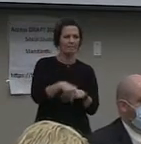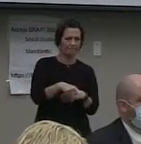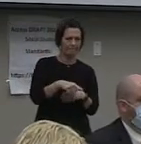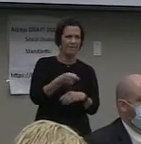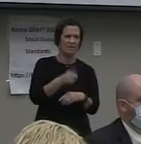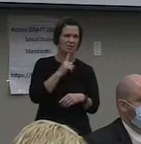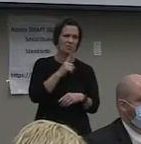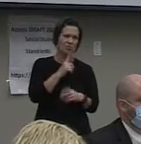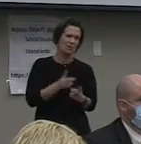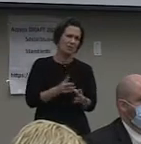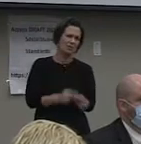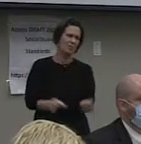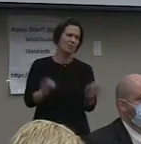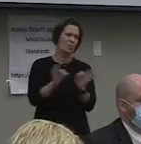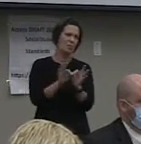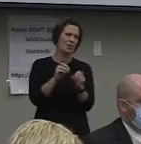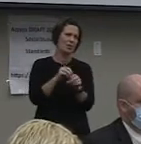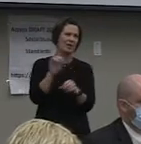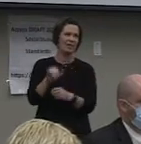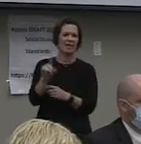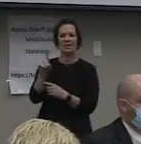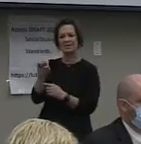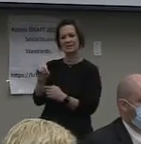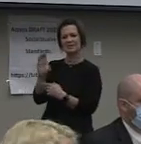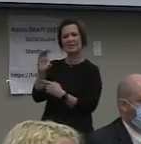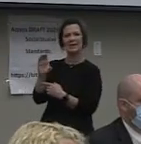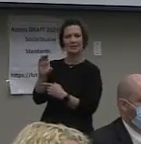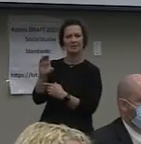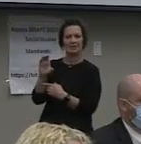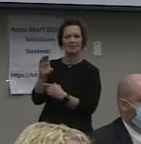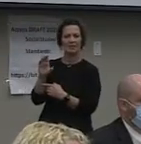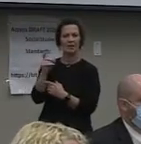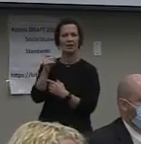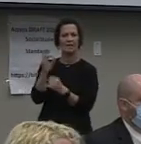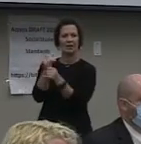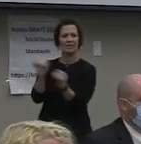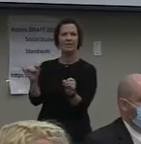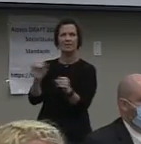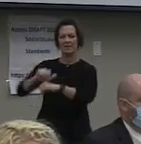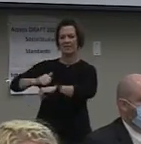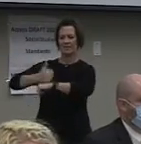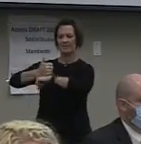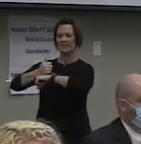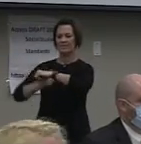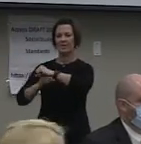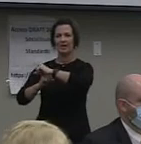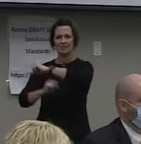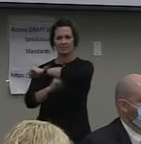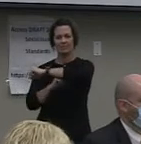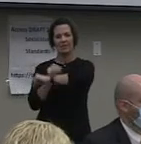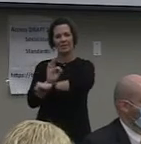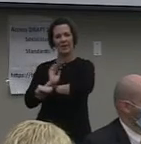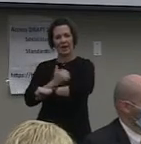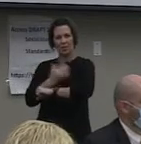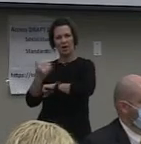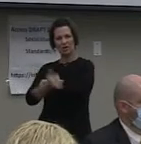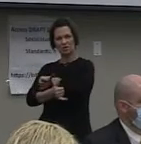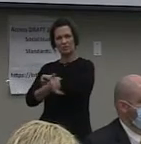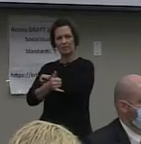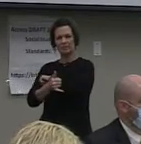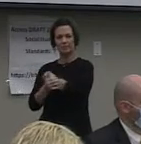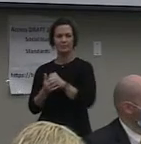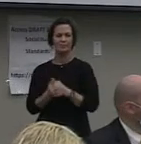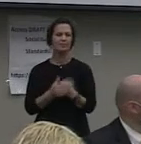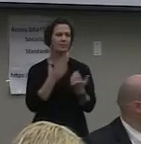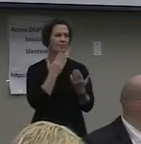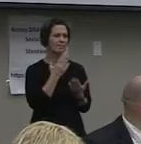that declaration that laid the foundation for everything else in our country. Thank you, Mr. Jenkins.